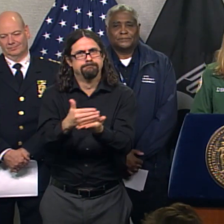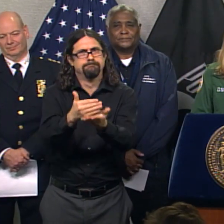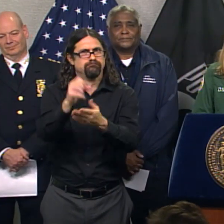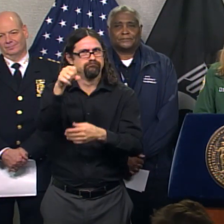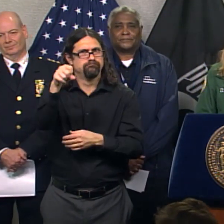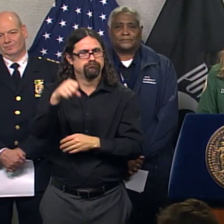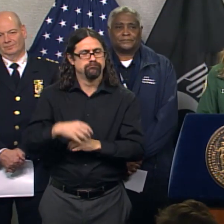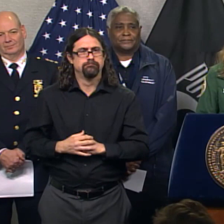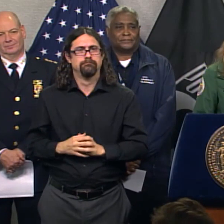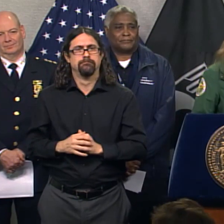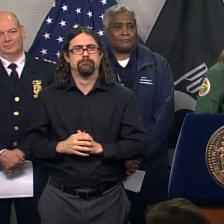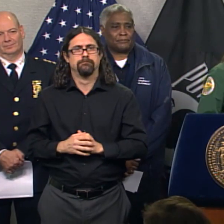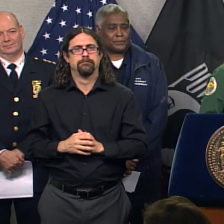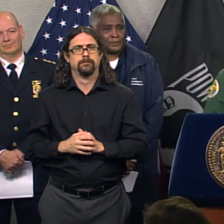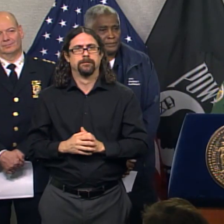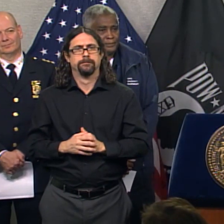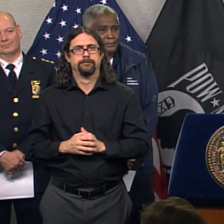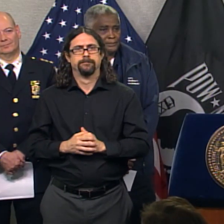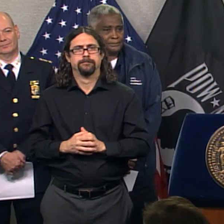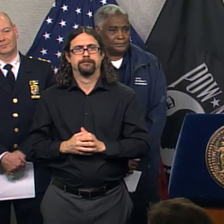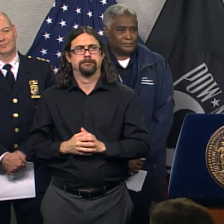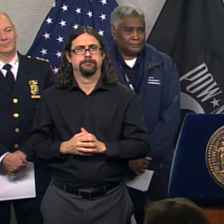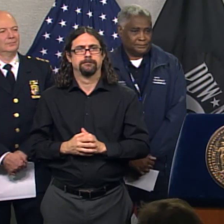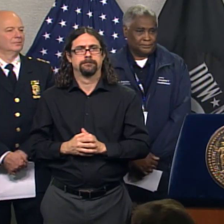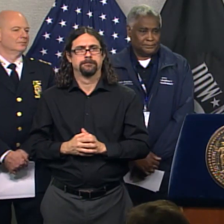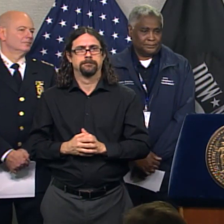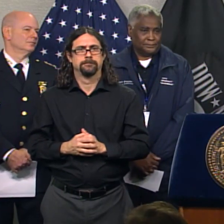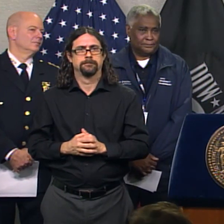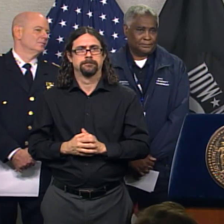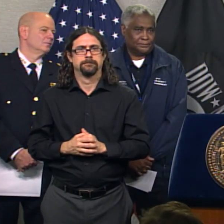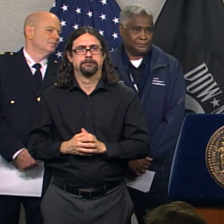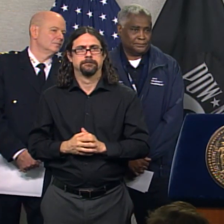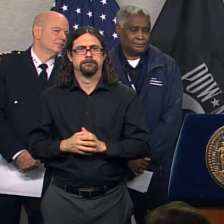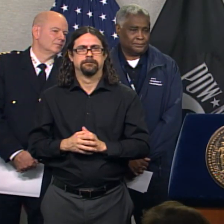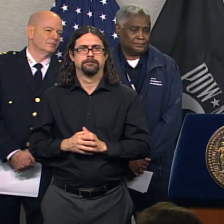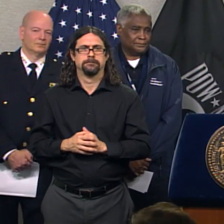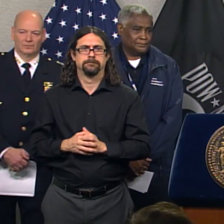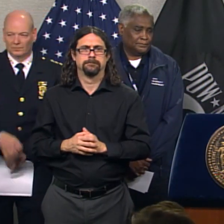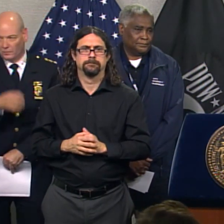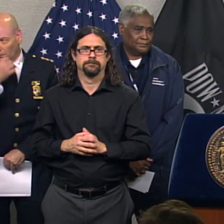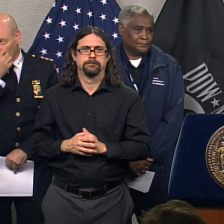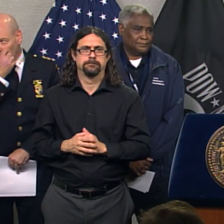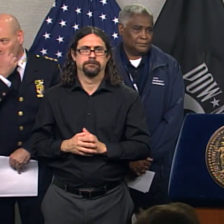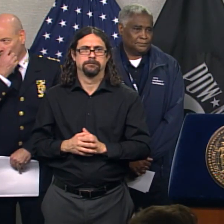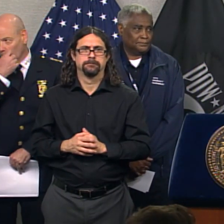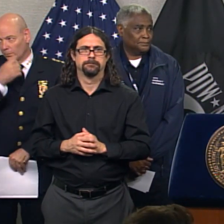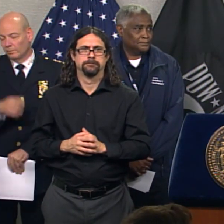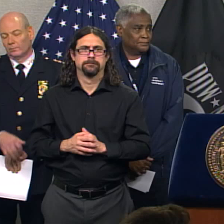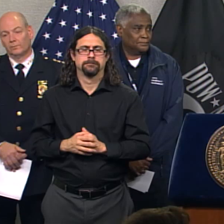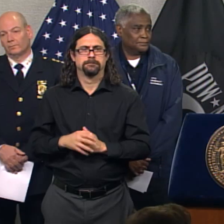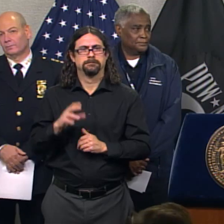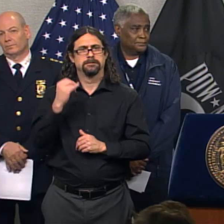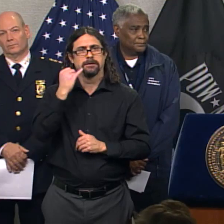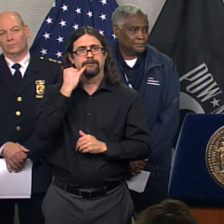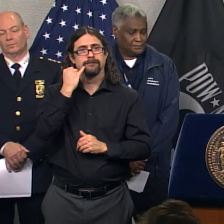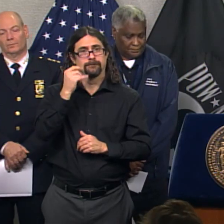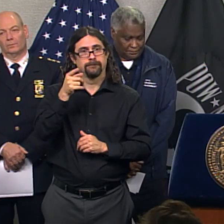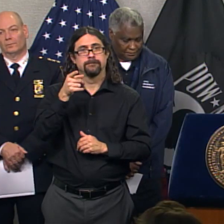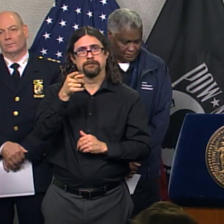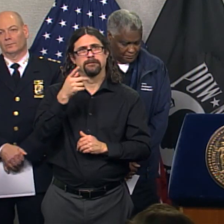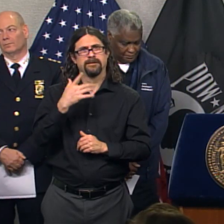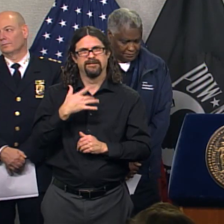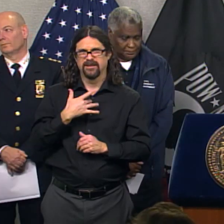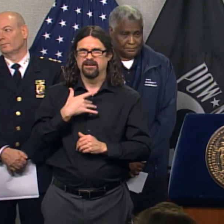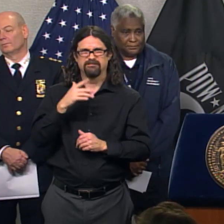via 311. With 2,300 pieces of equipment today, how many more is that than you had last year at this time? And how many of those are